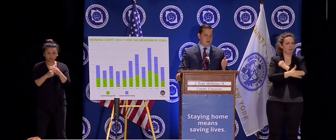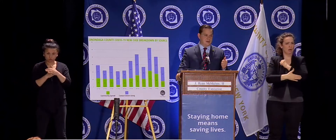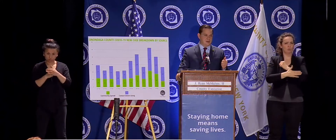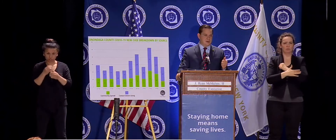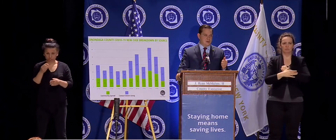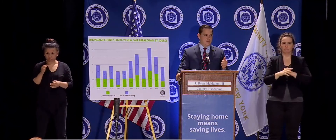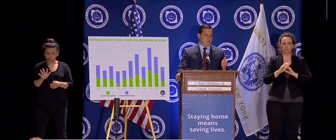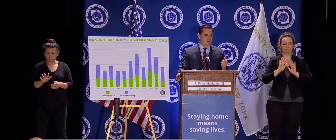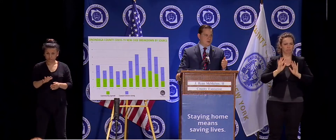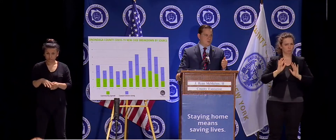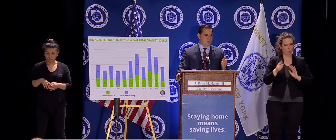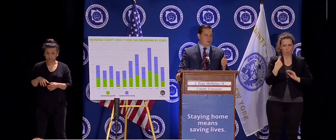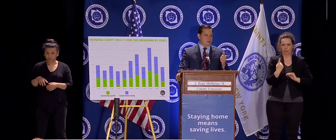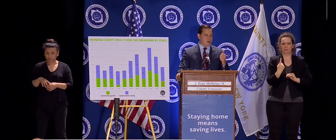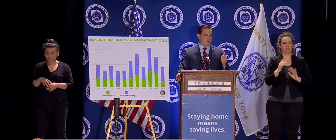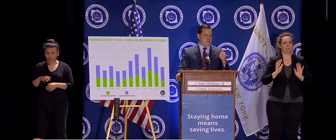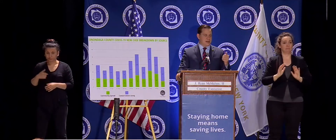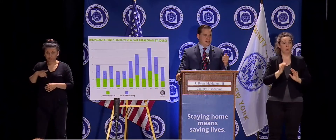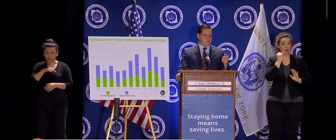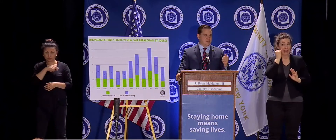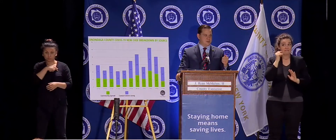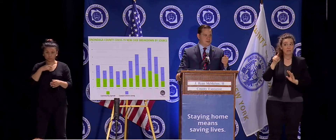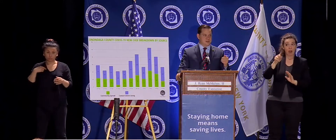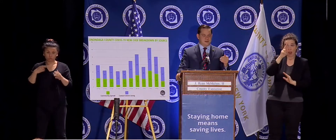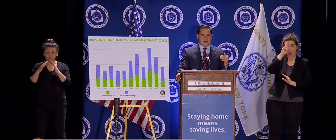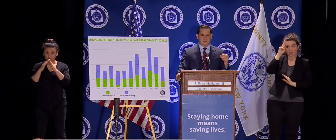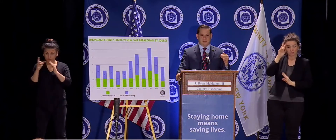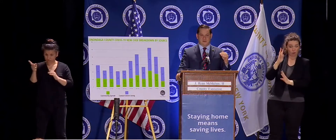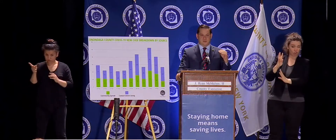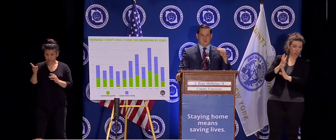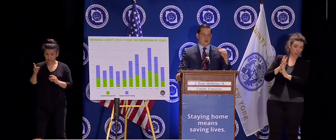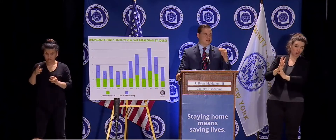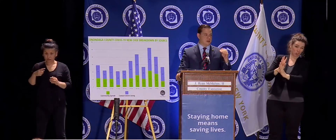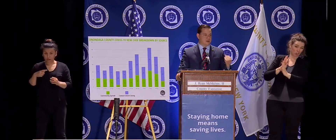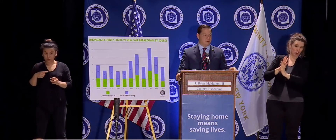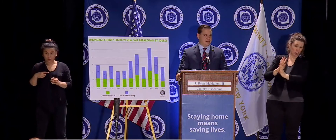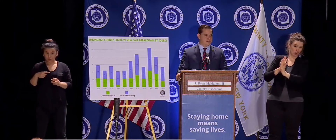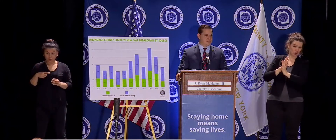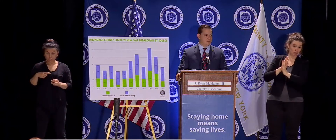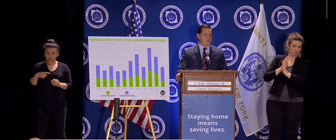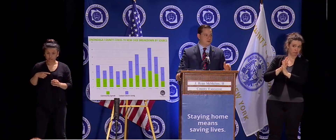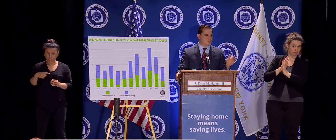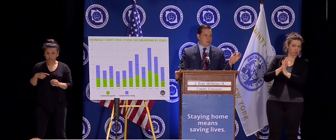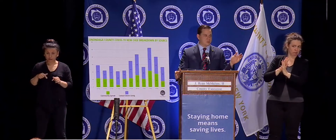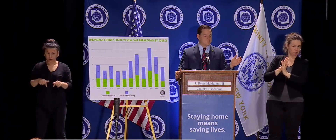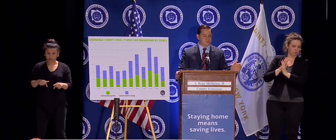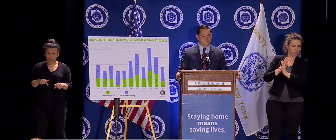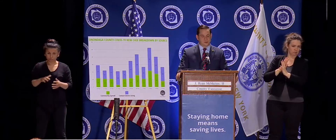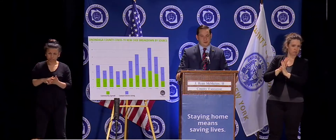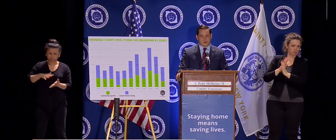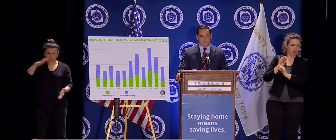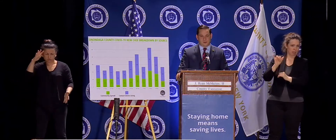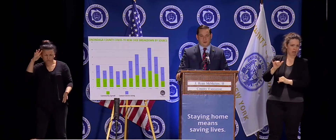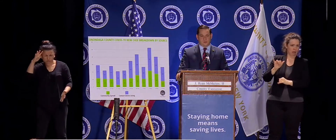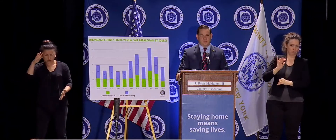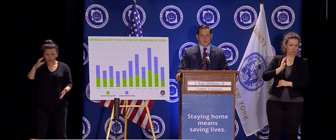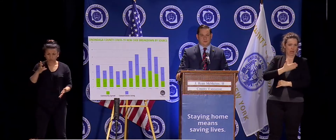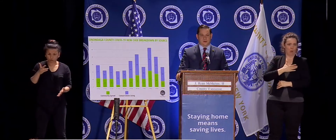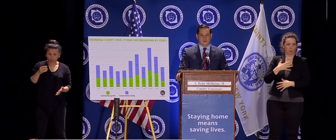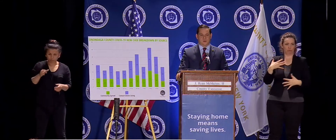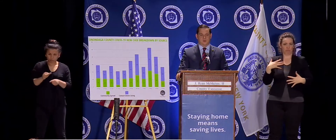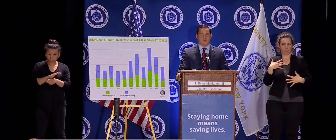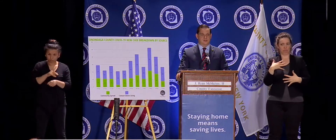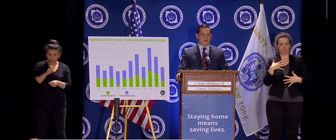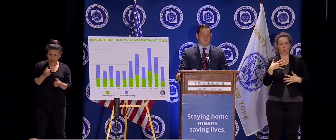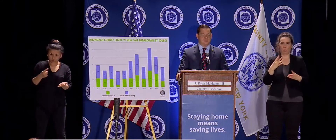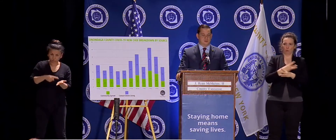day with numbers in hospitals never even stressed our capacity. It wasn't even close. So for